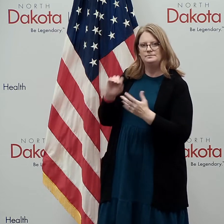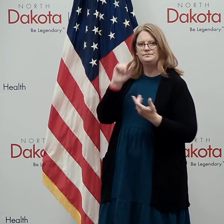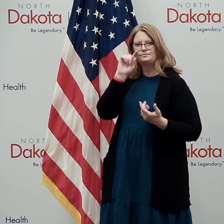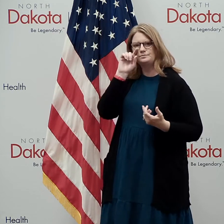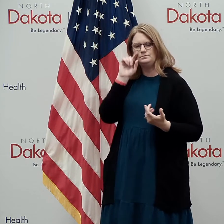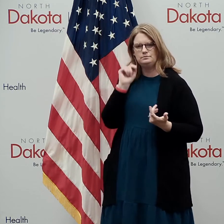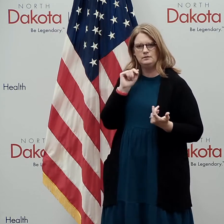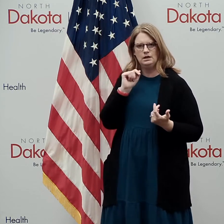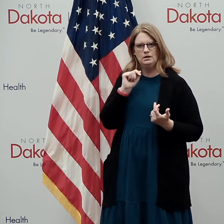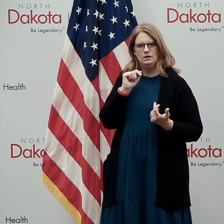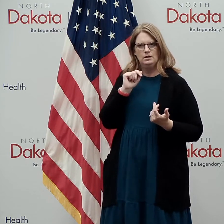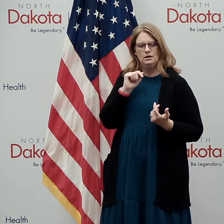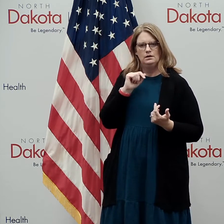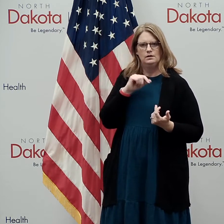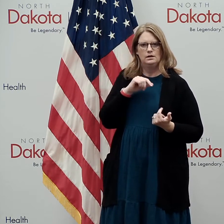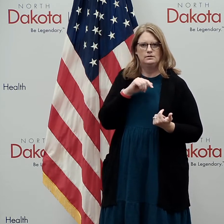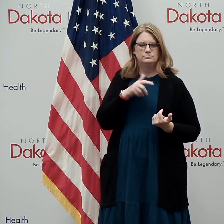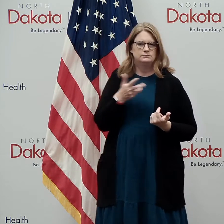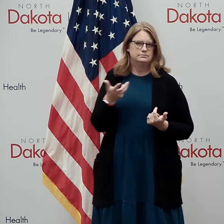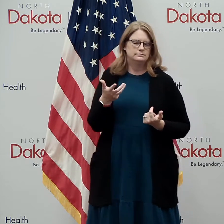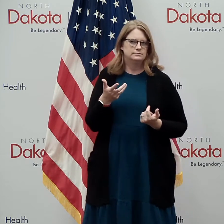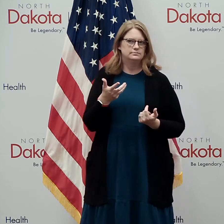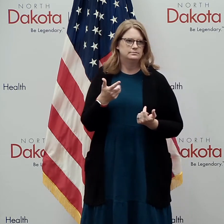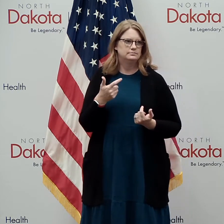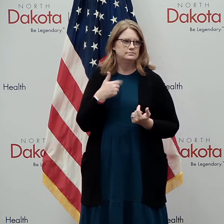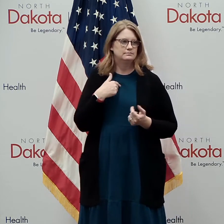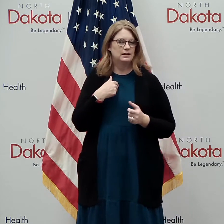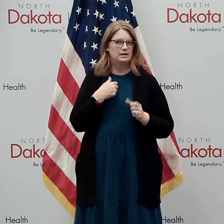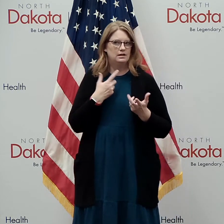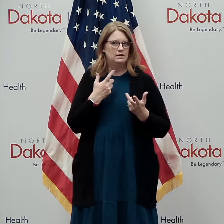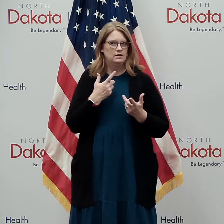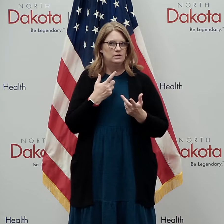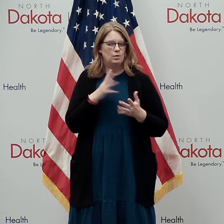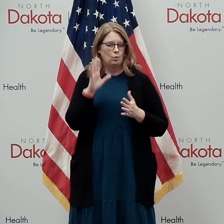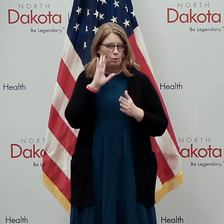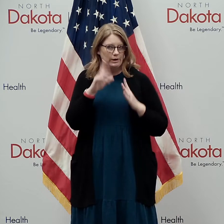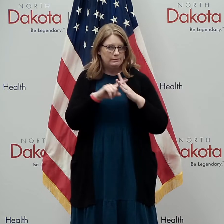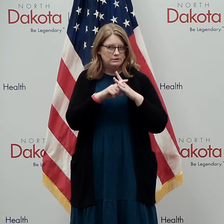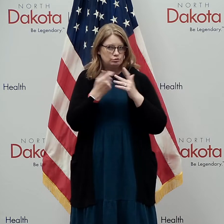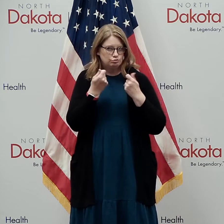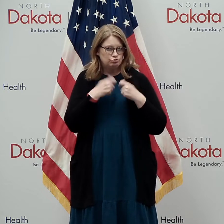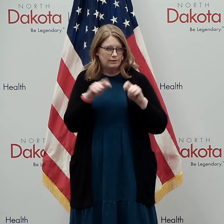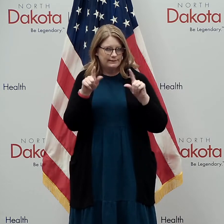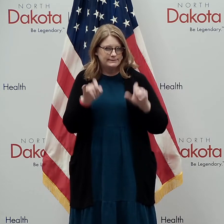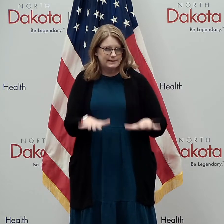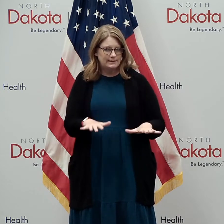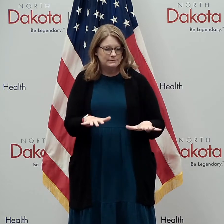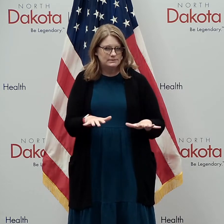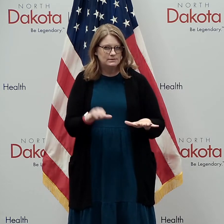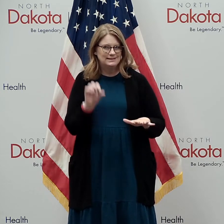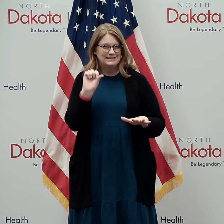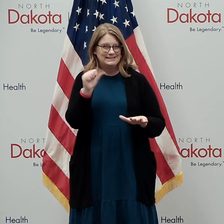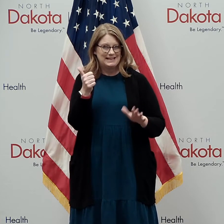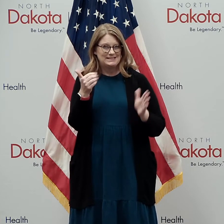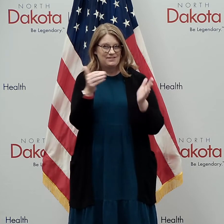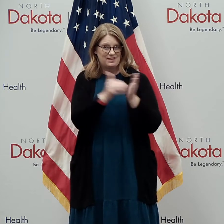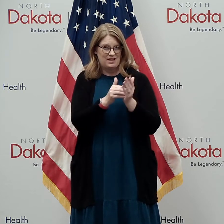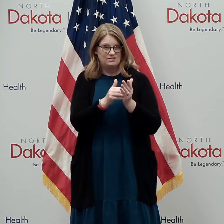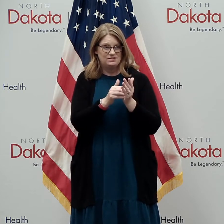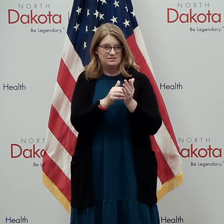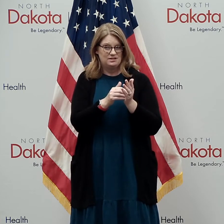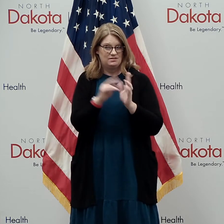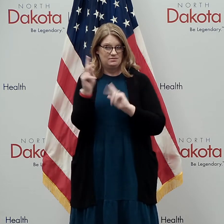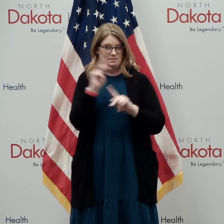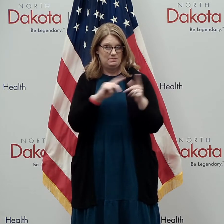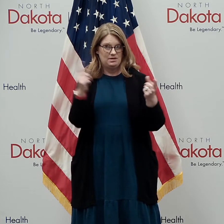If I didn't say it, I would say I probably should have when he said when we're going to try to test tens of thousands of returning college